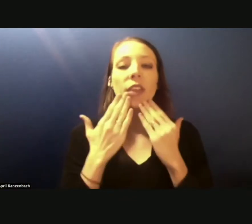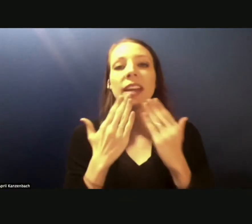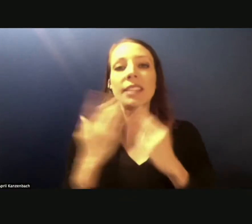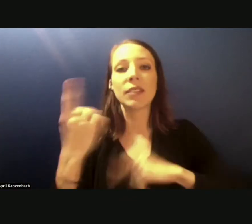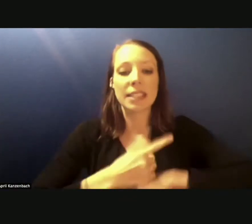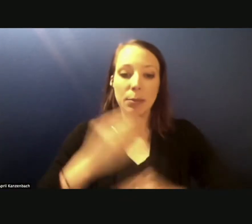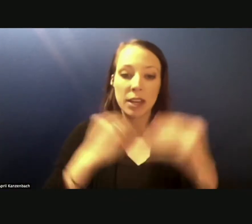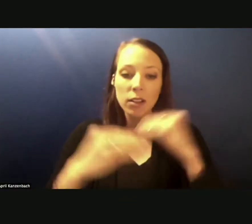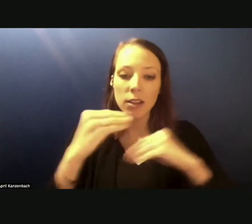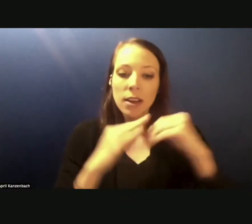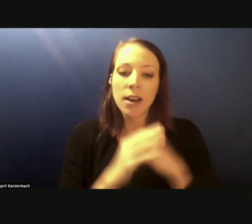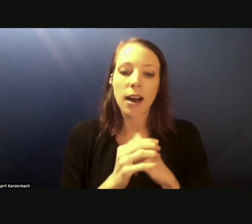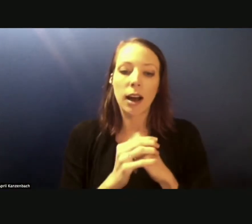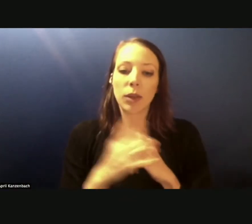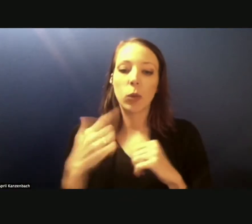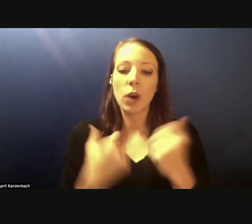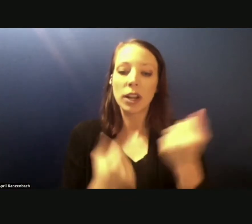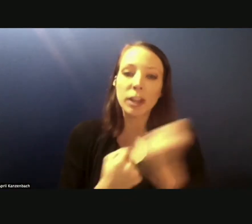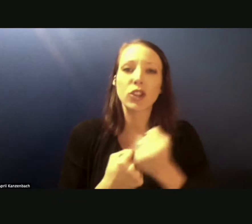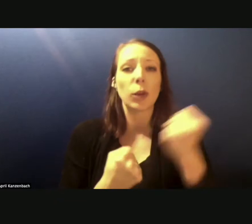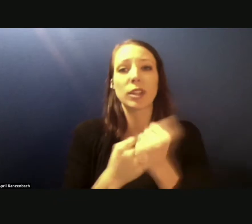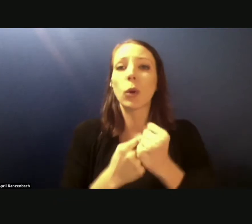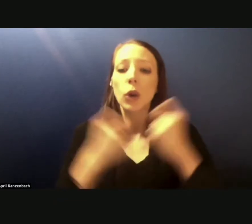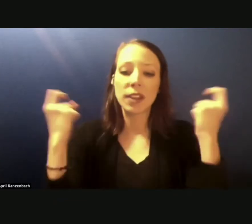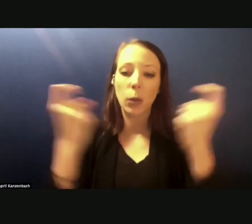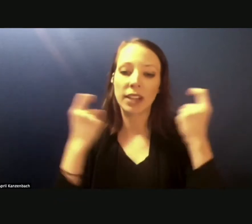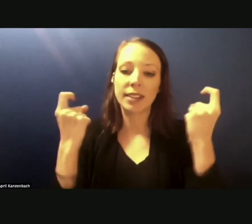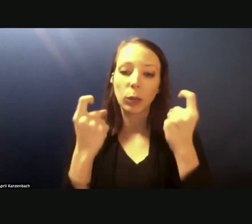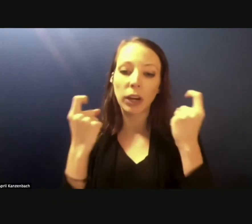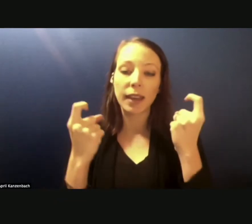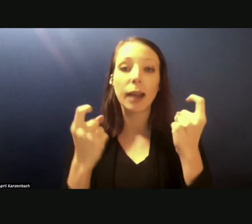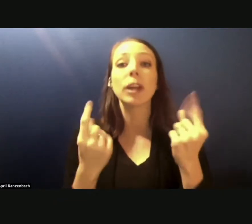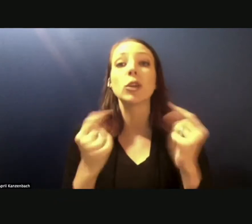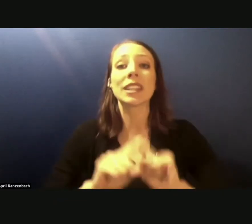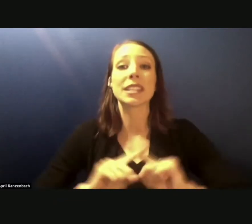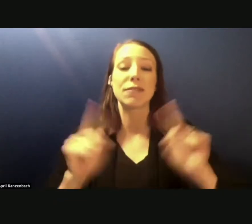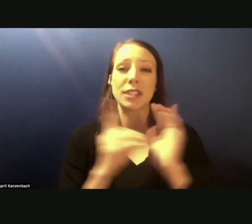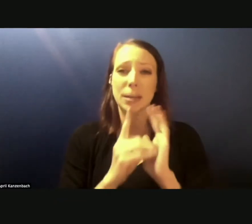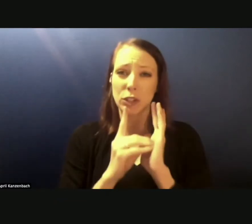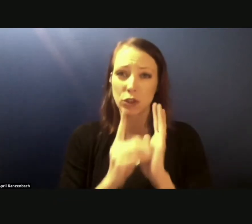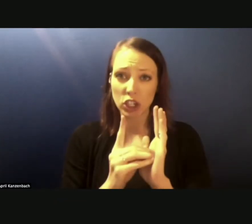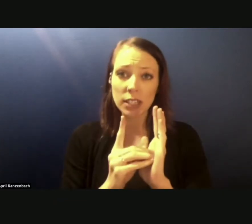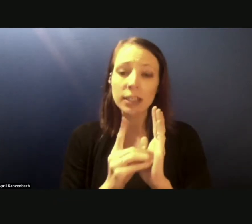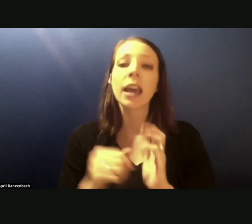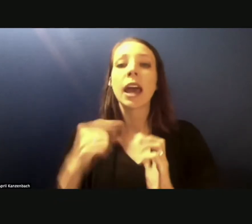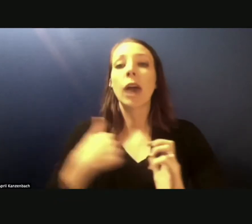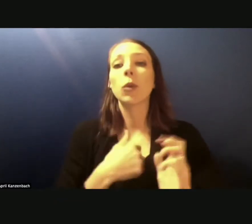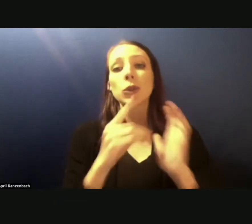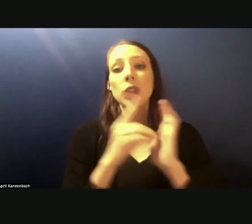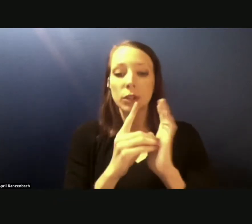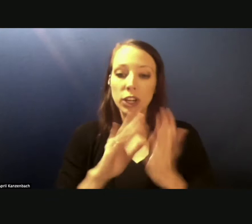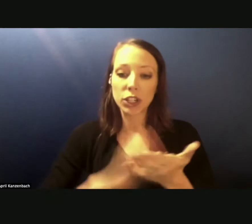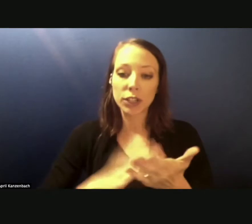so the Thanksgiving Day meal, we want to make sure that we support and that we can celebrate that by doing different demonstrations. And